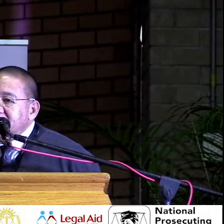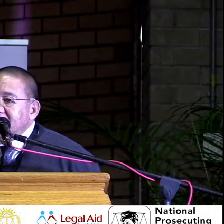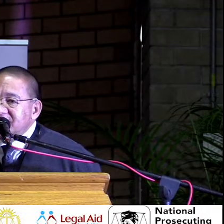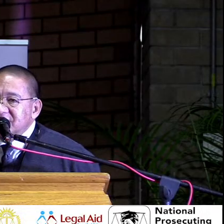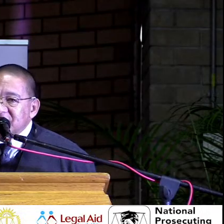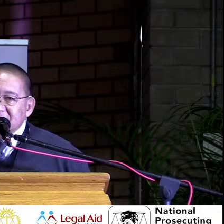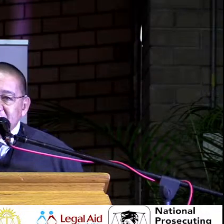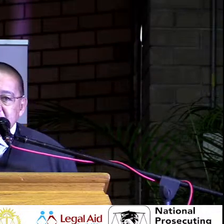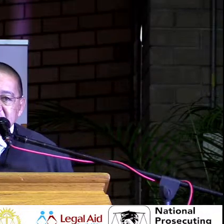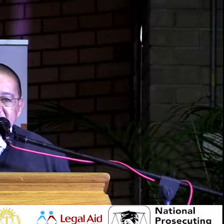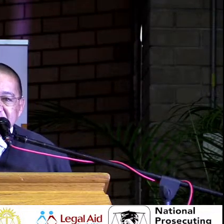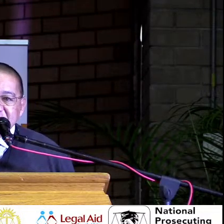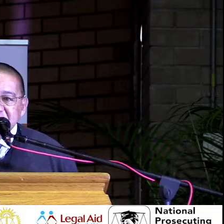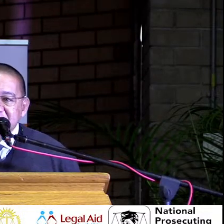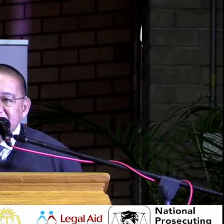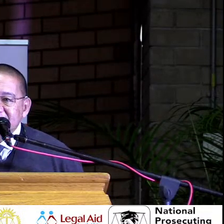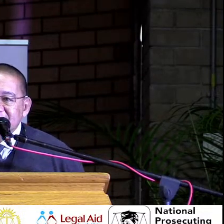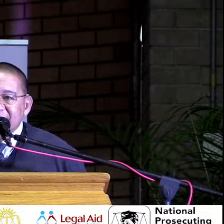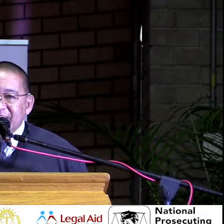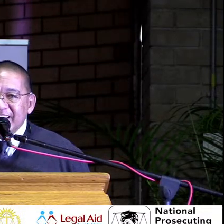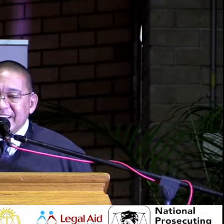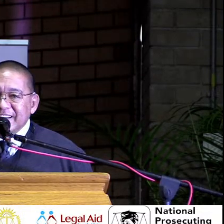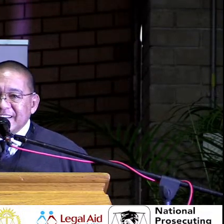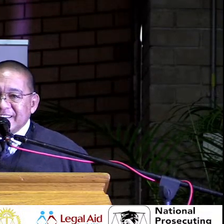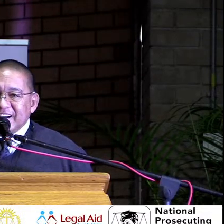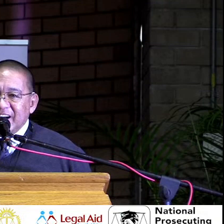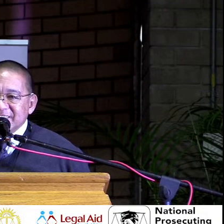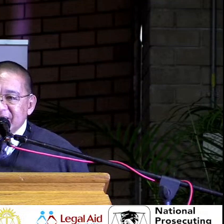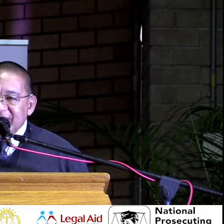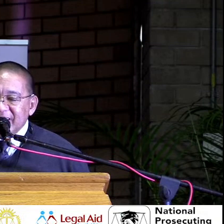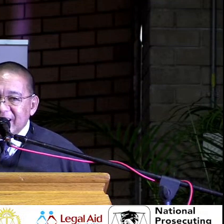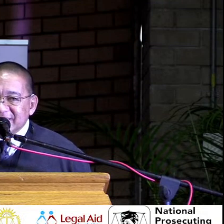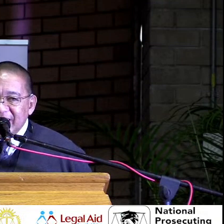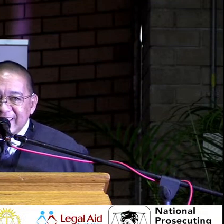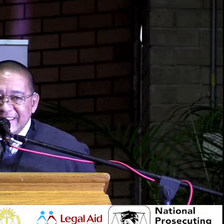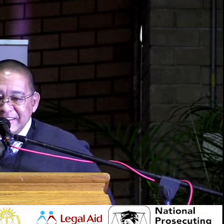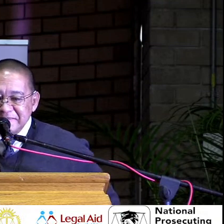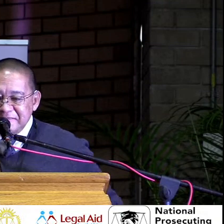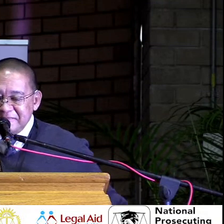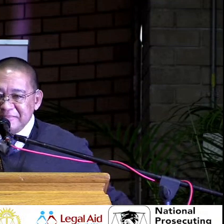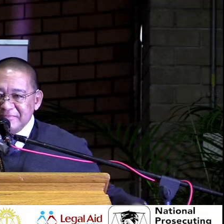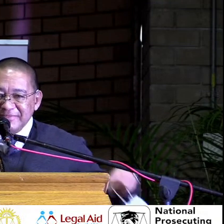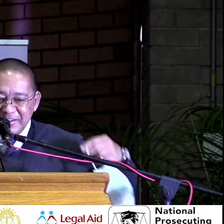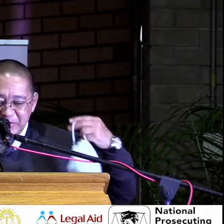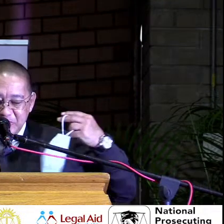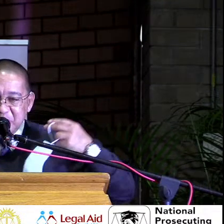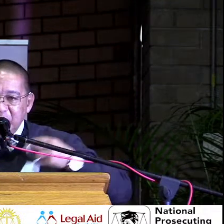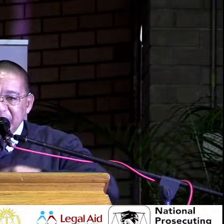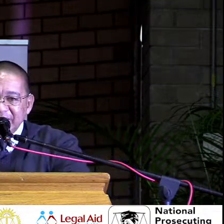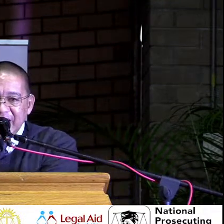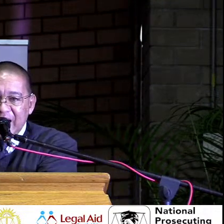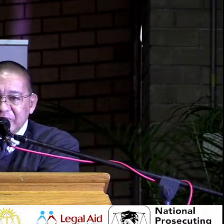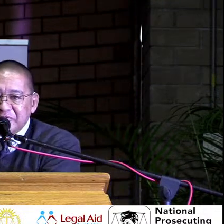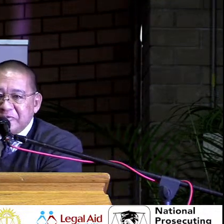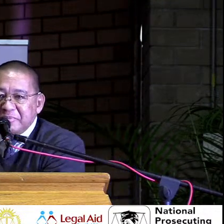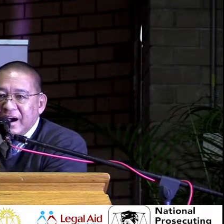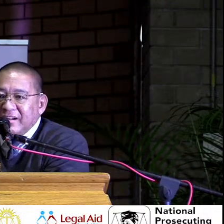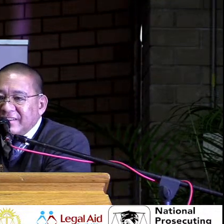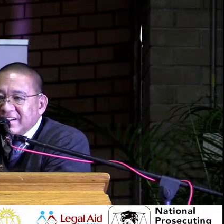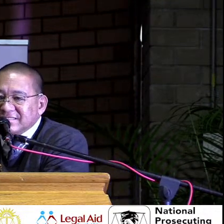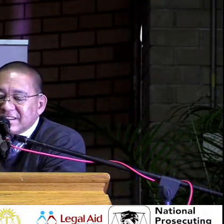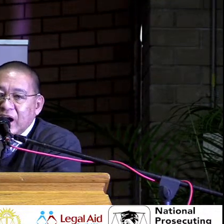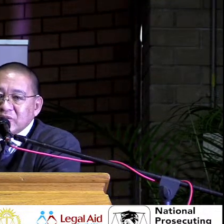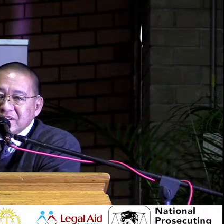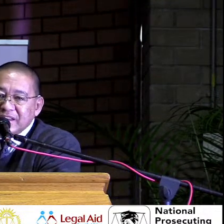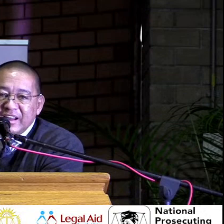Good morning, ladies and gentlemen. Daar say. Good morning, Delft,